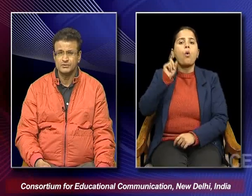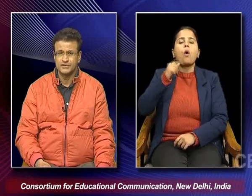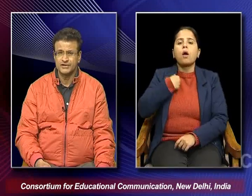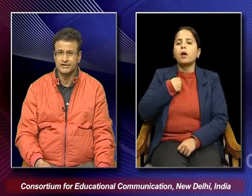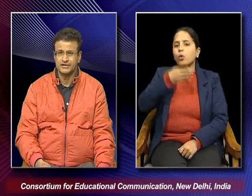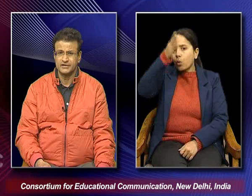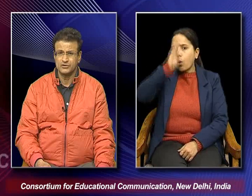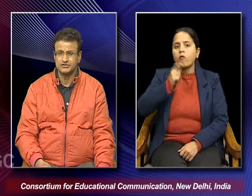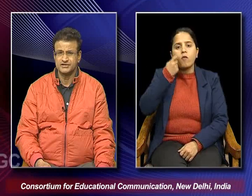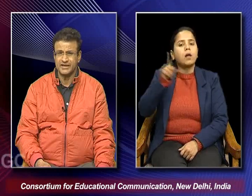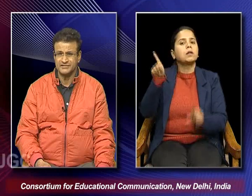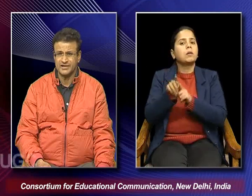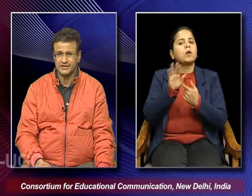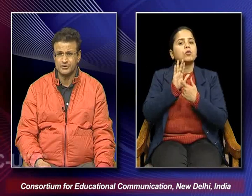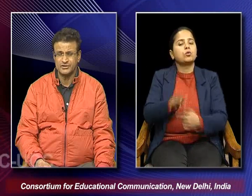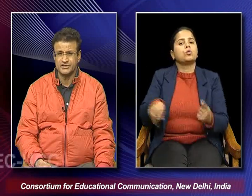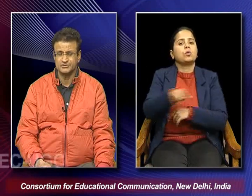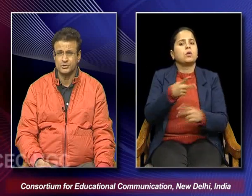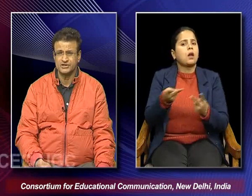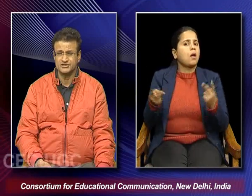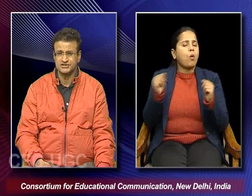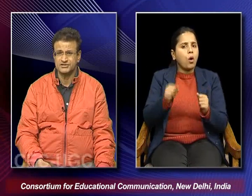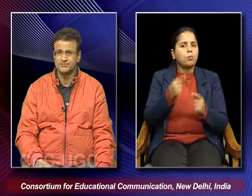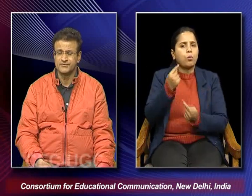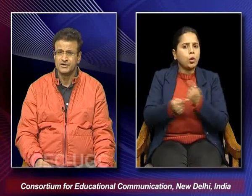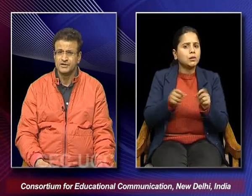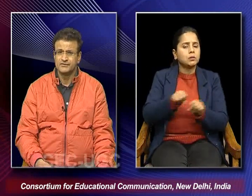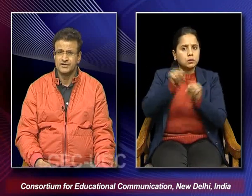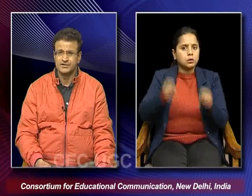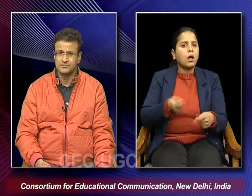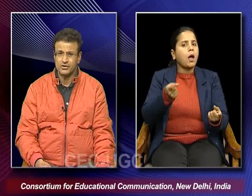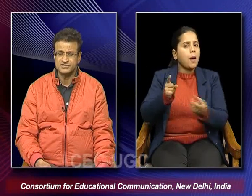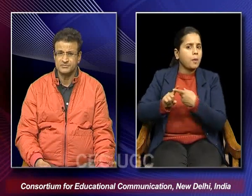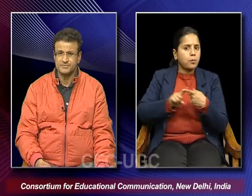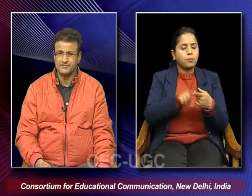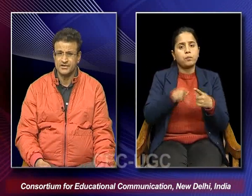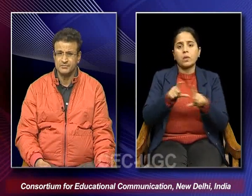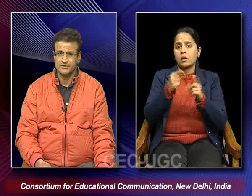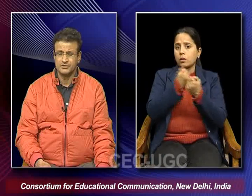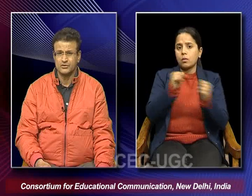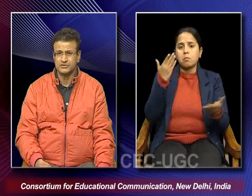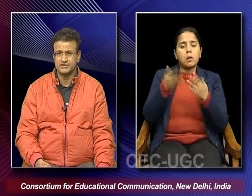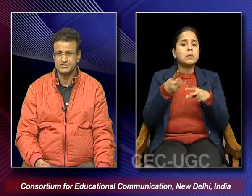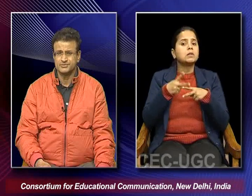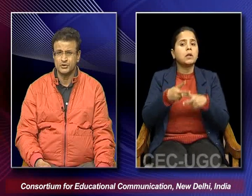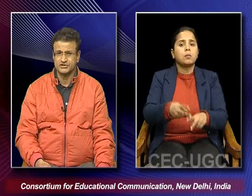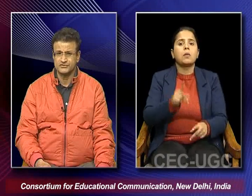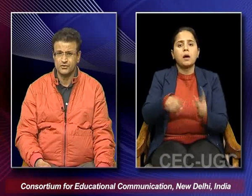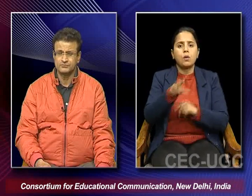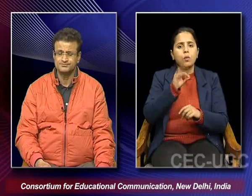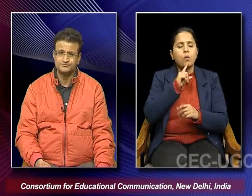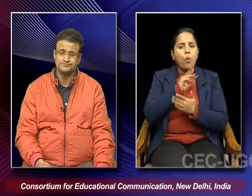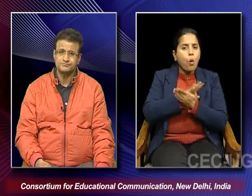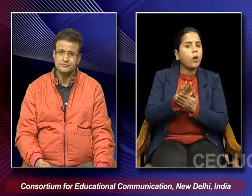to create an engrossing diatribe on India's political system, where democracy may prevail but not in its purest